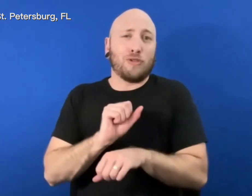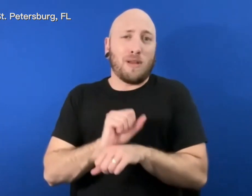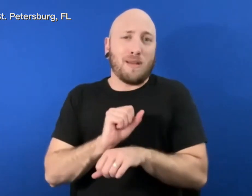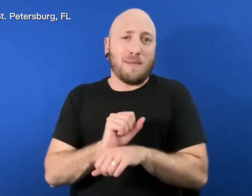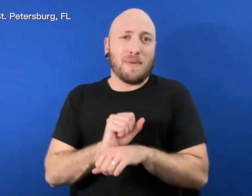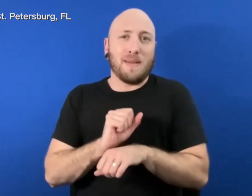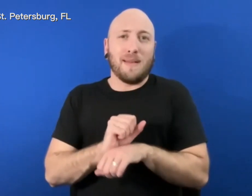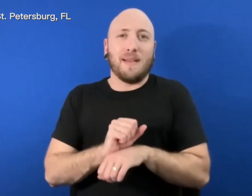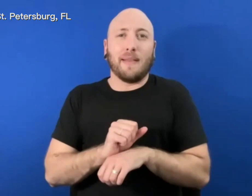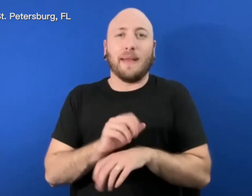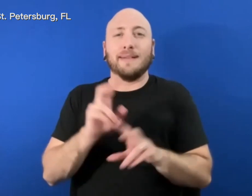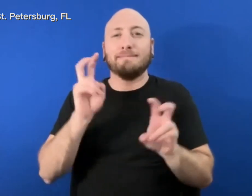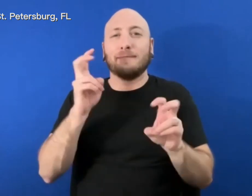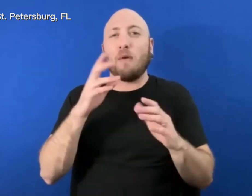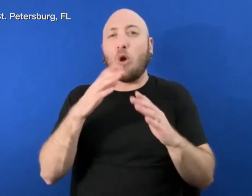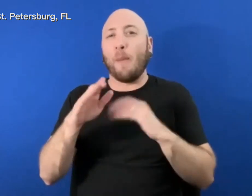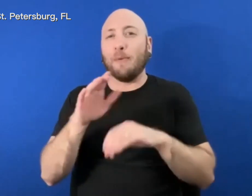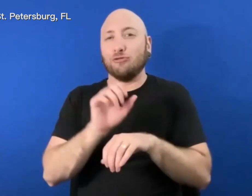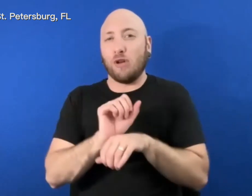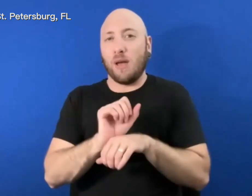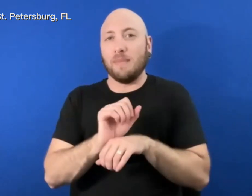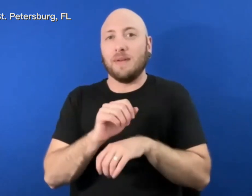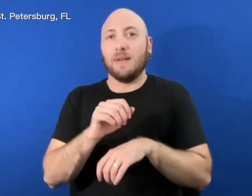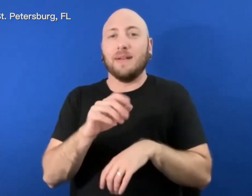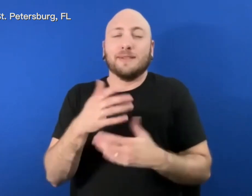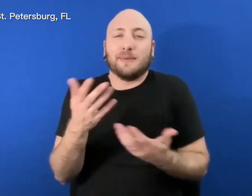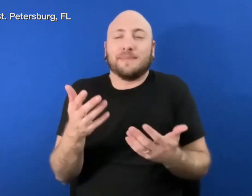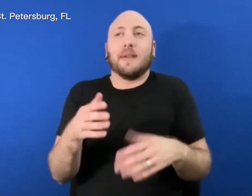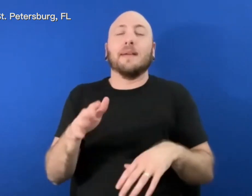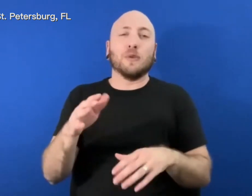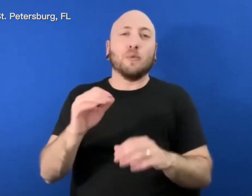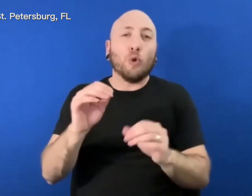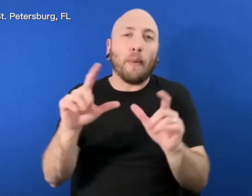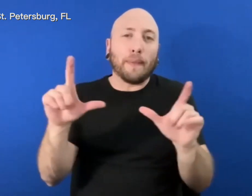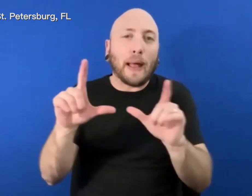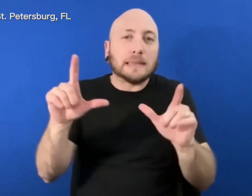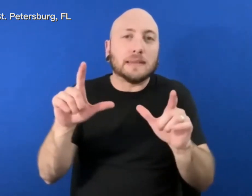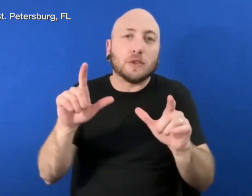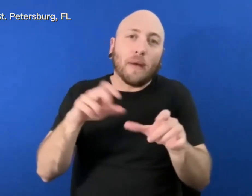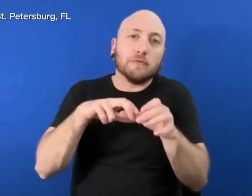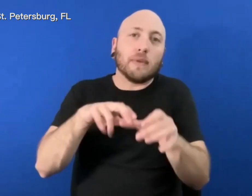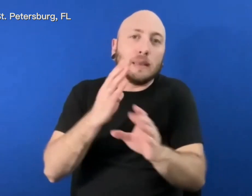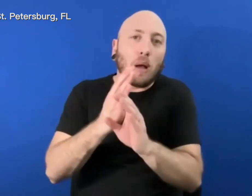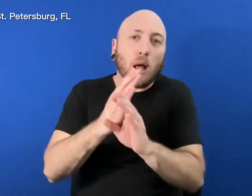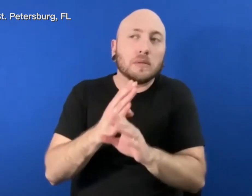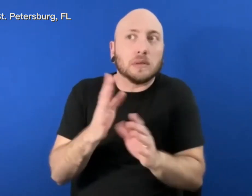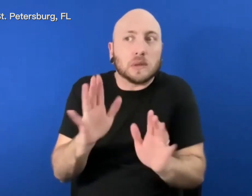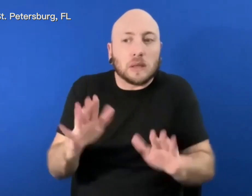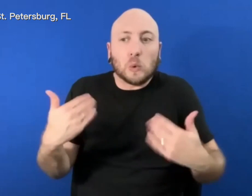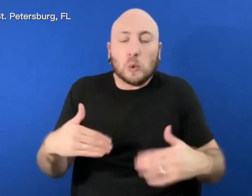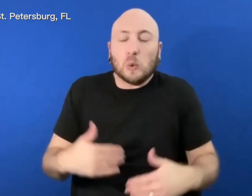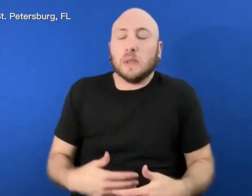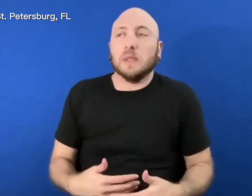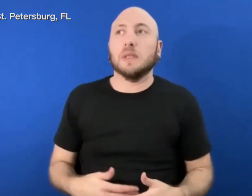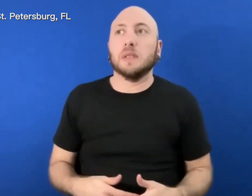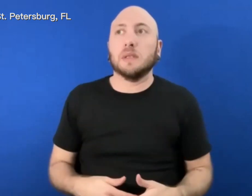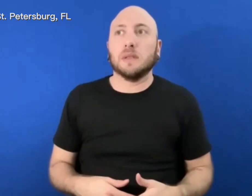day. I lost my license, so I had to take a bus every day. But it was just like one of those things. I just had to